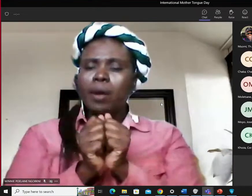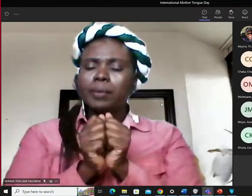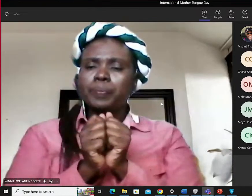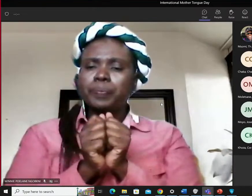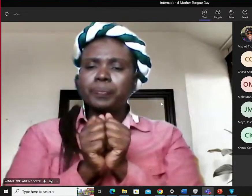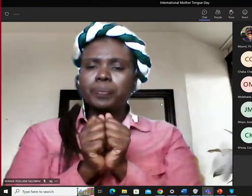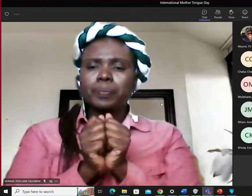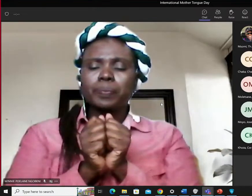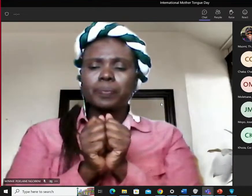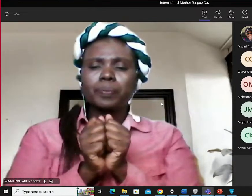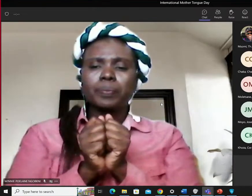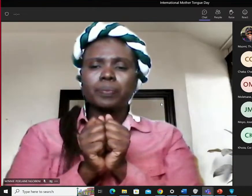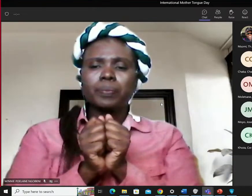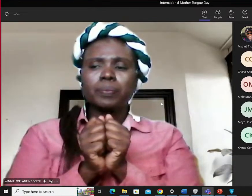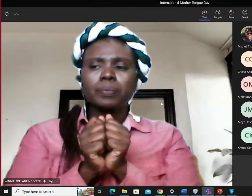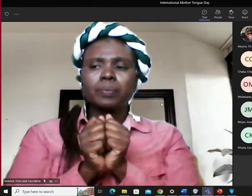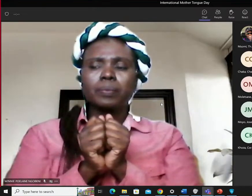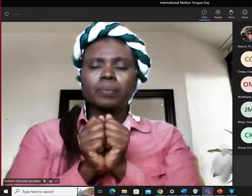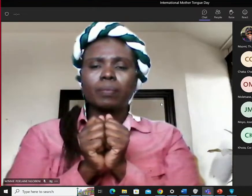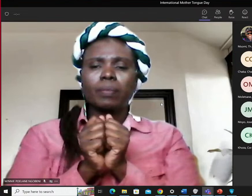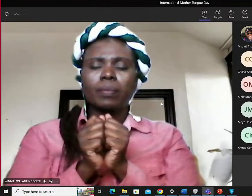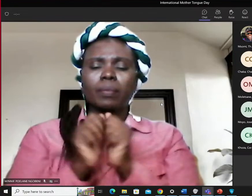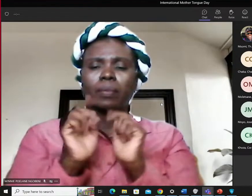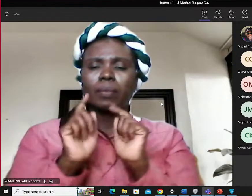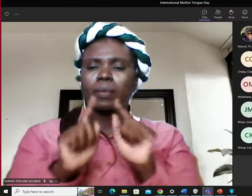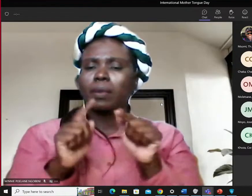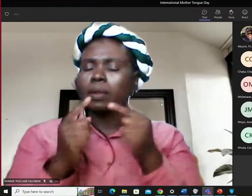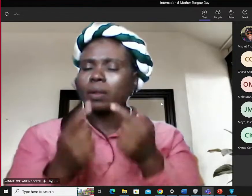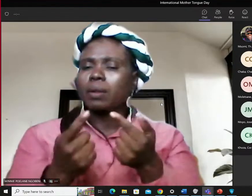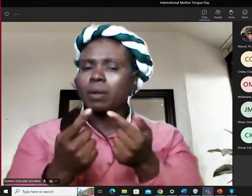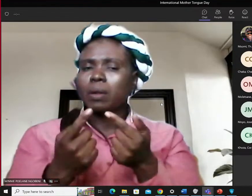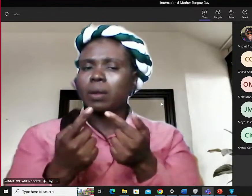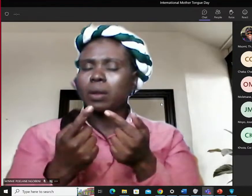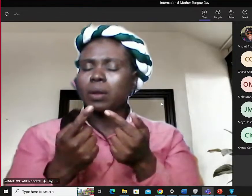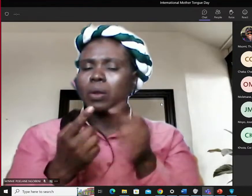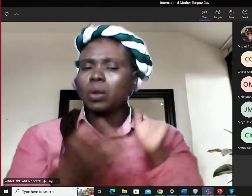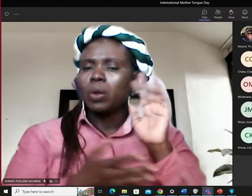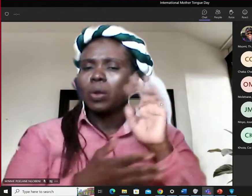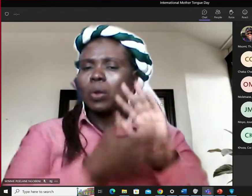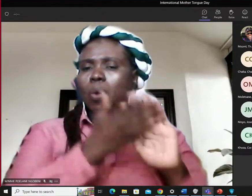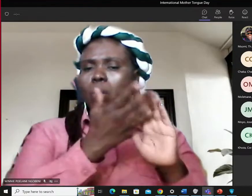They did not have work, they did not go to school.